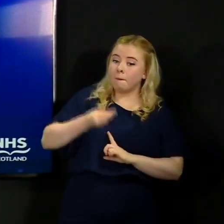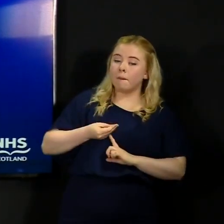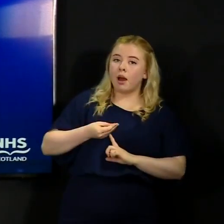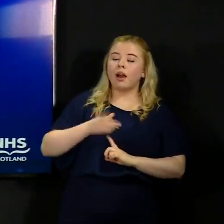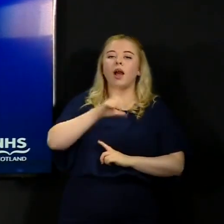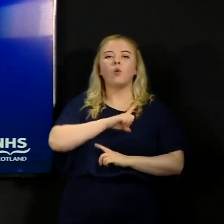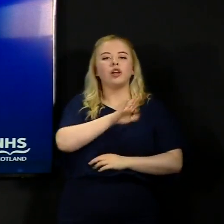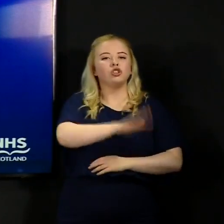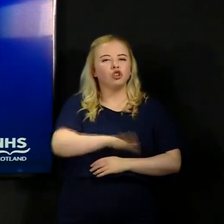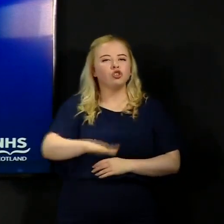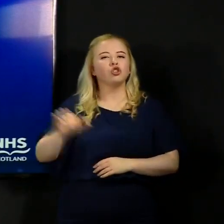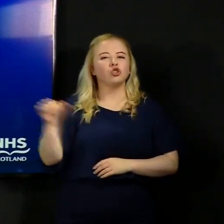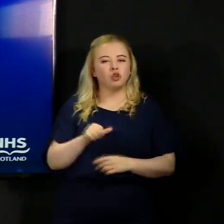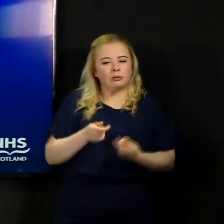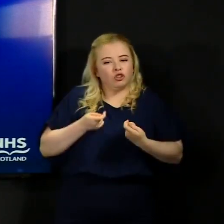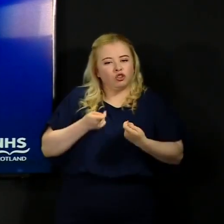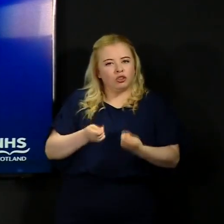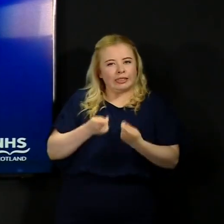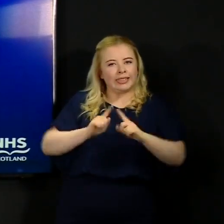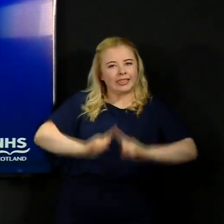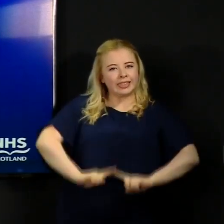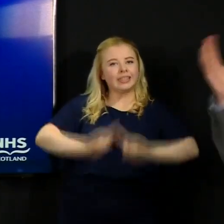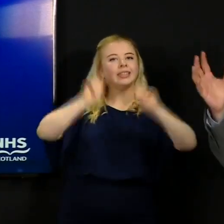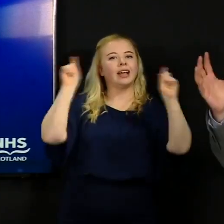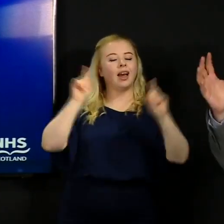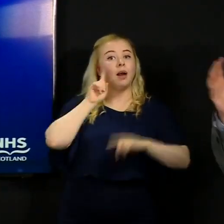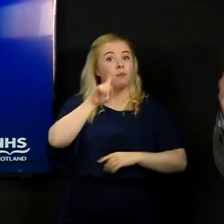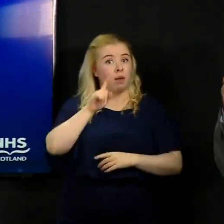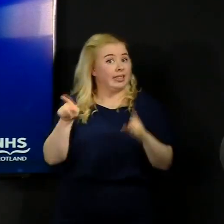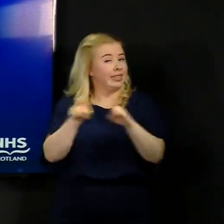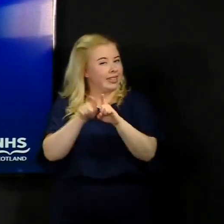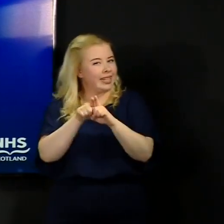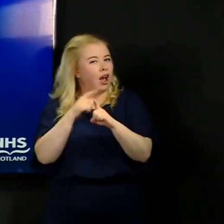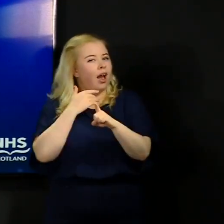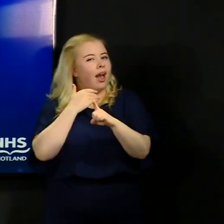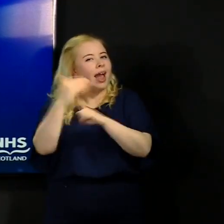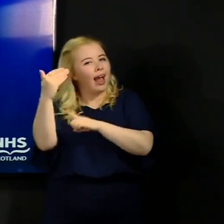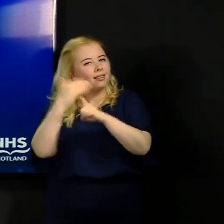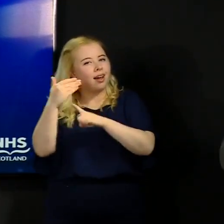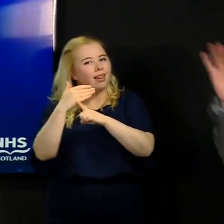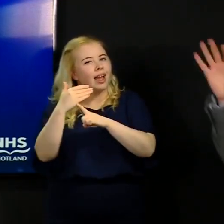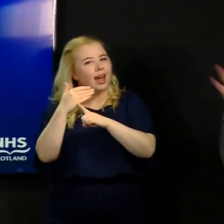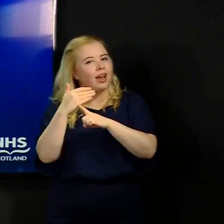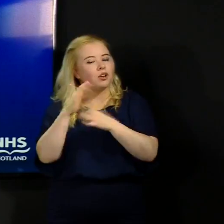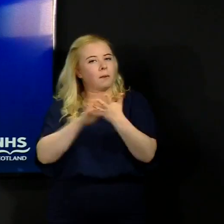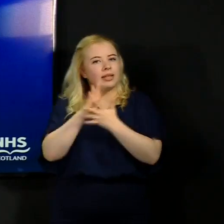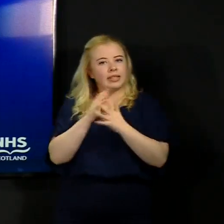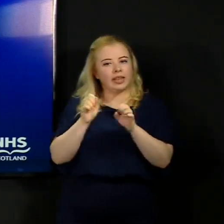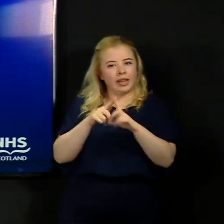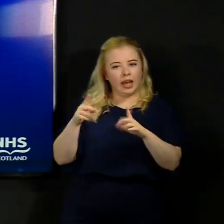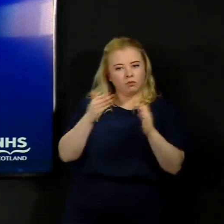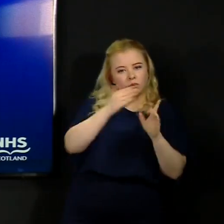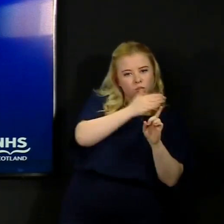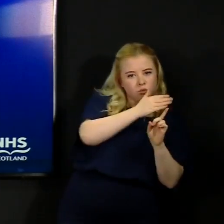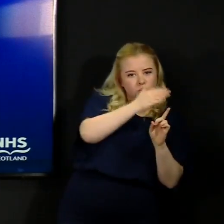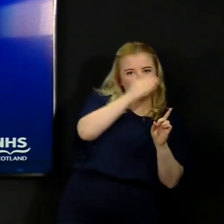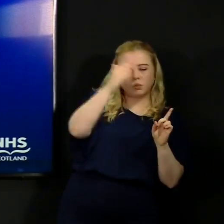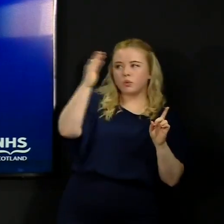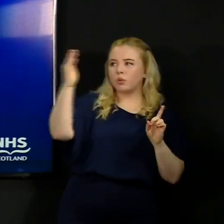should be treated slightly differently from other groups, but so should the very elderly. So it's a path through the different age